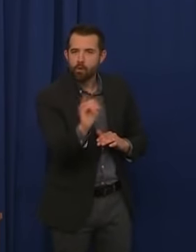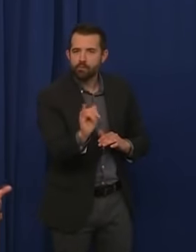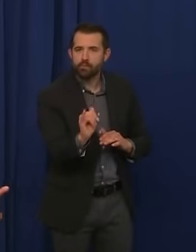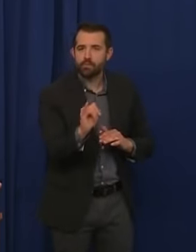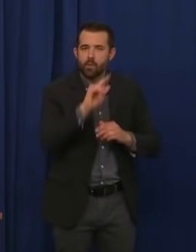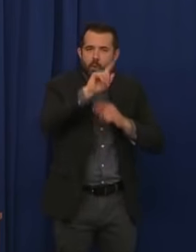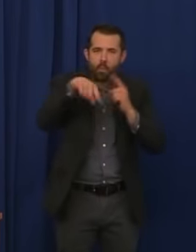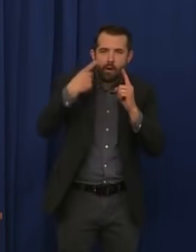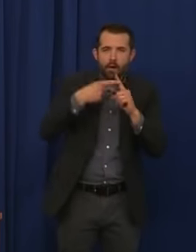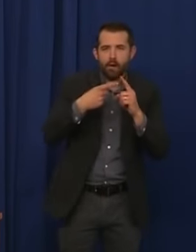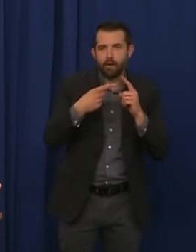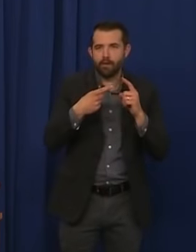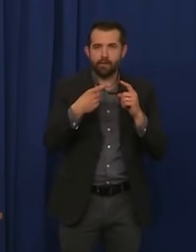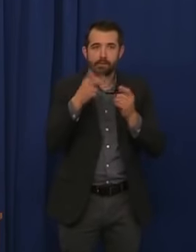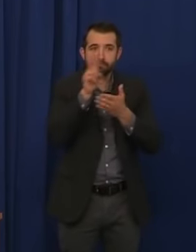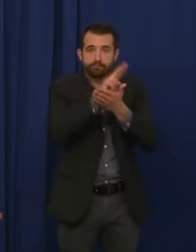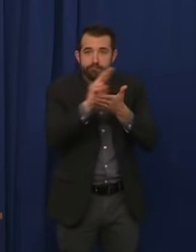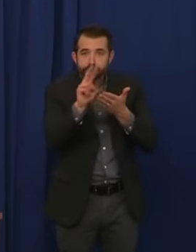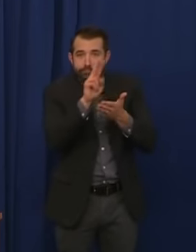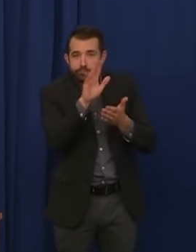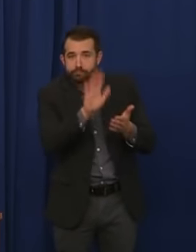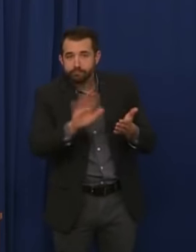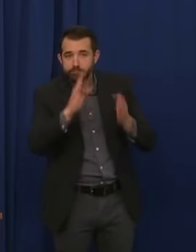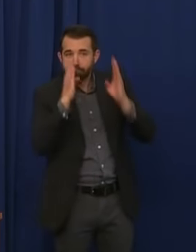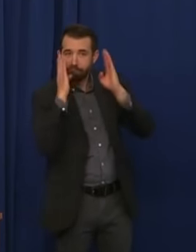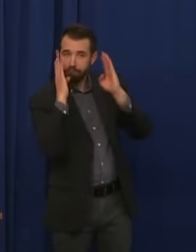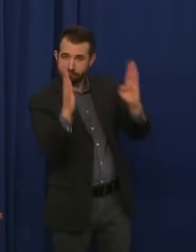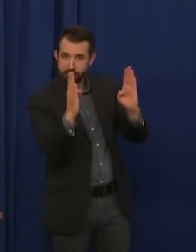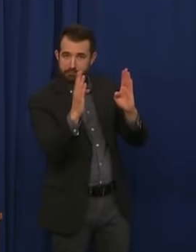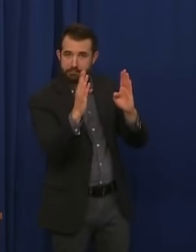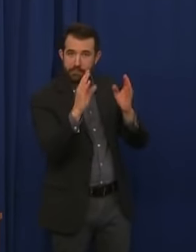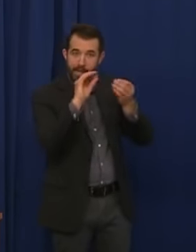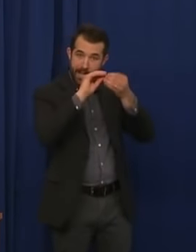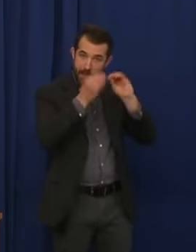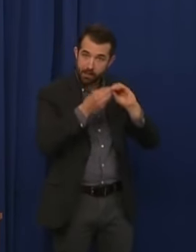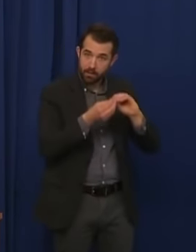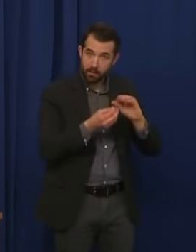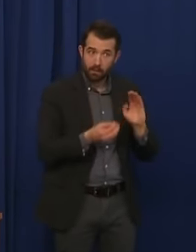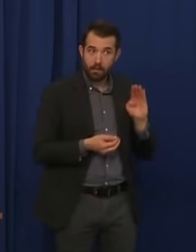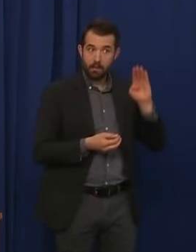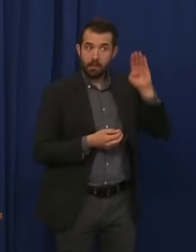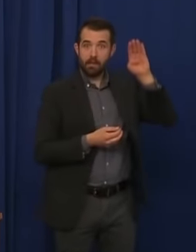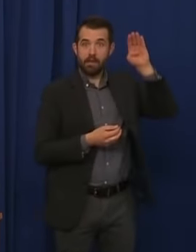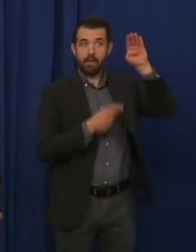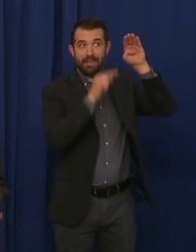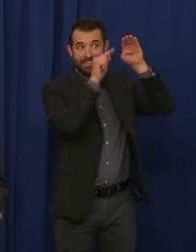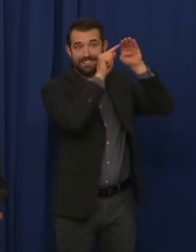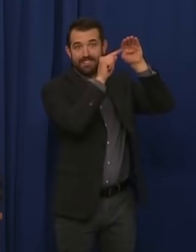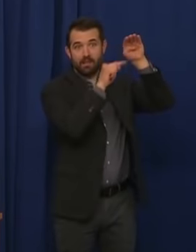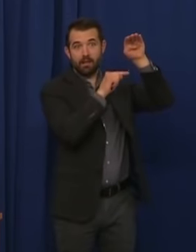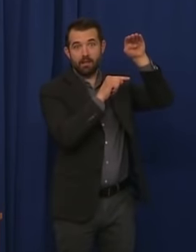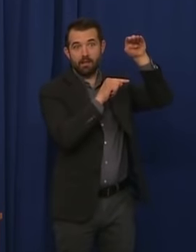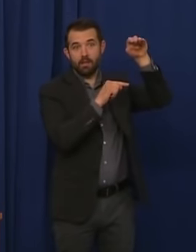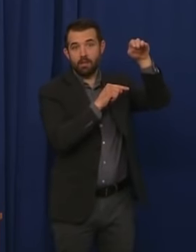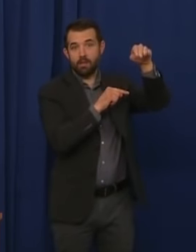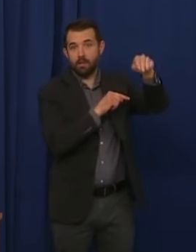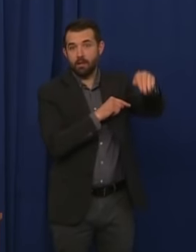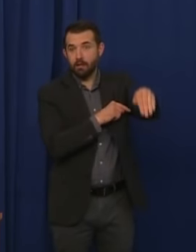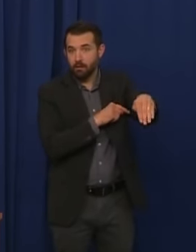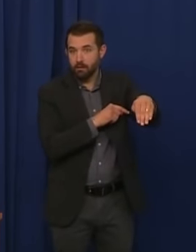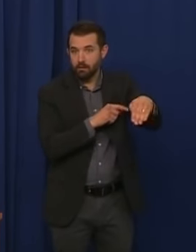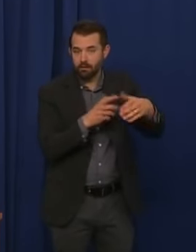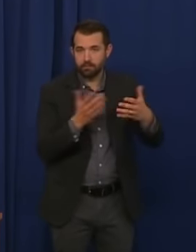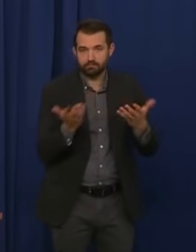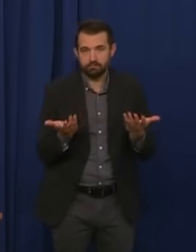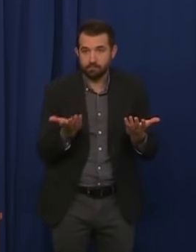of 14 days or any number of days of leveling off of cases? And, Eric, it's a good question. It's